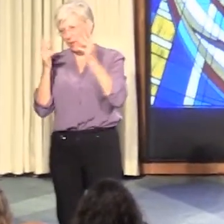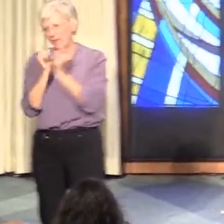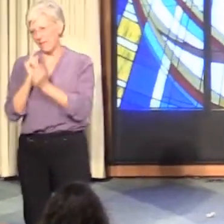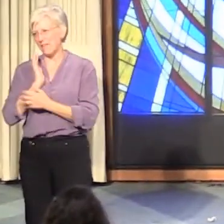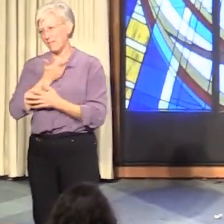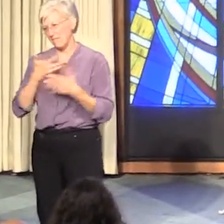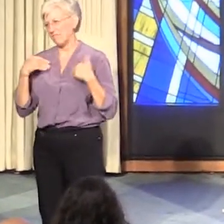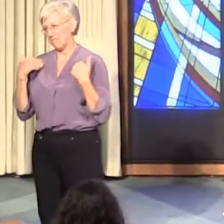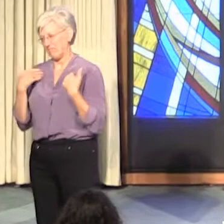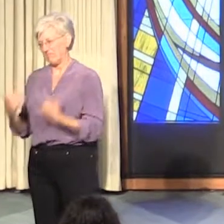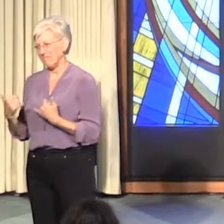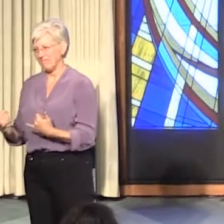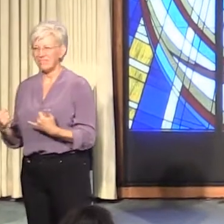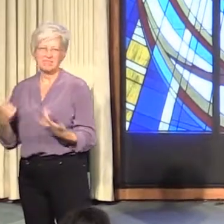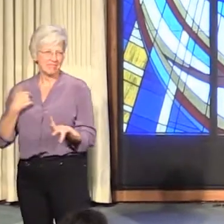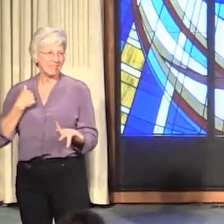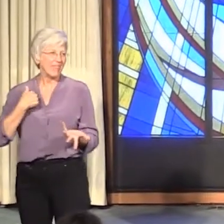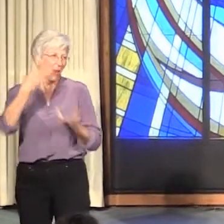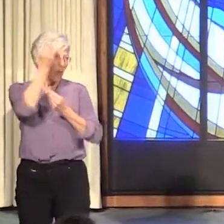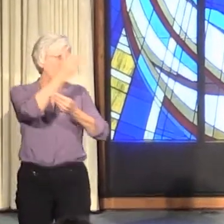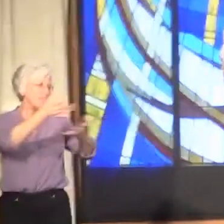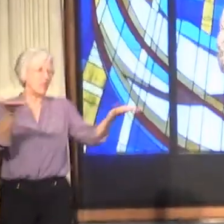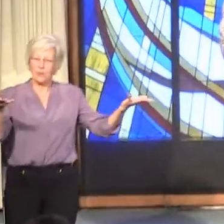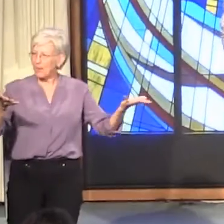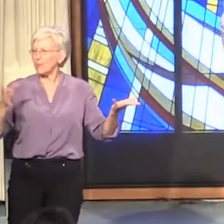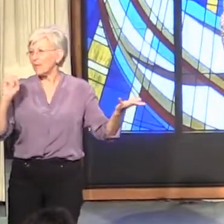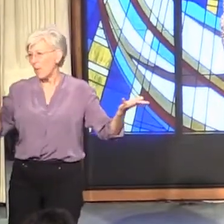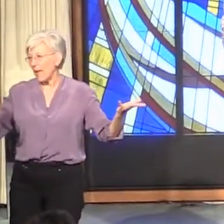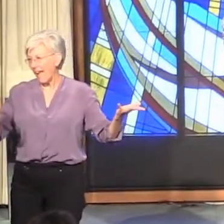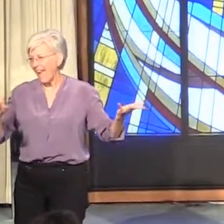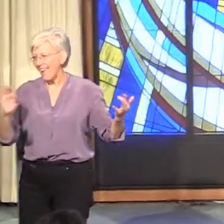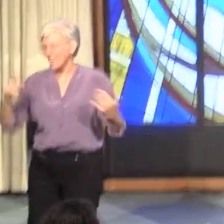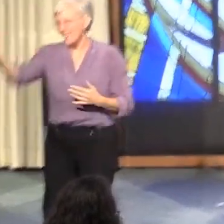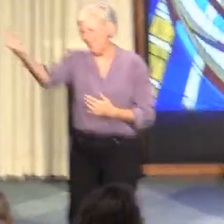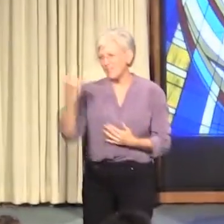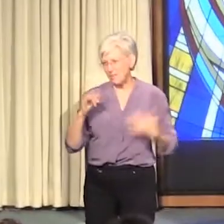And you know, we told folks it was okay if you came in costume. And